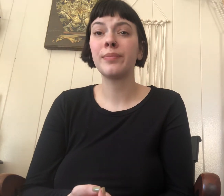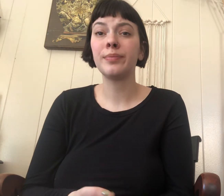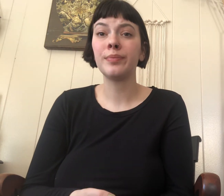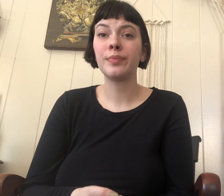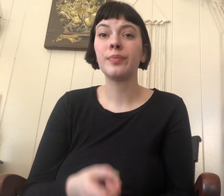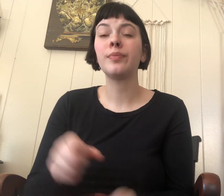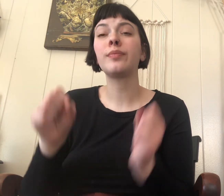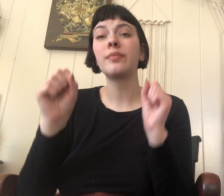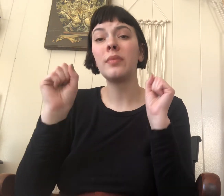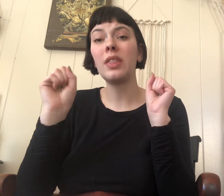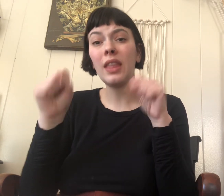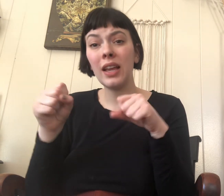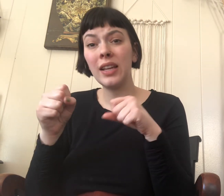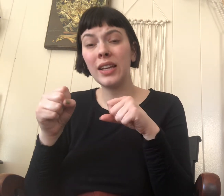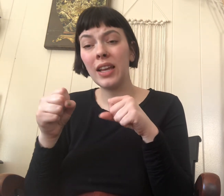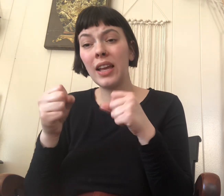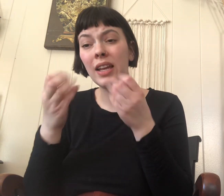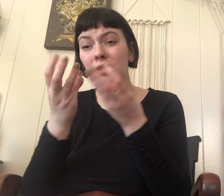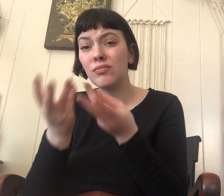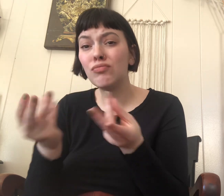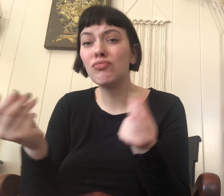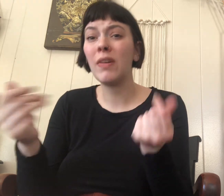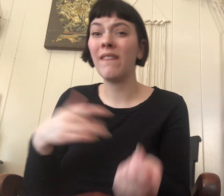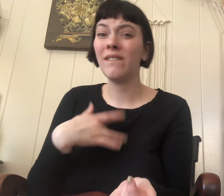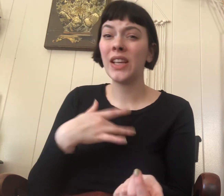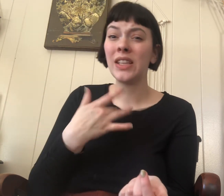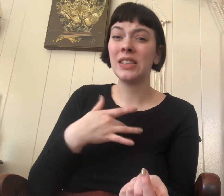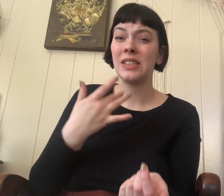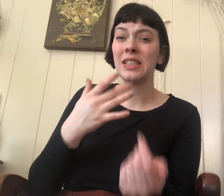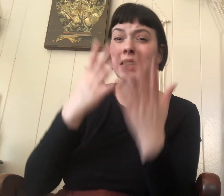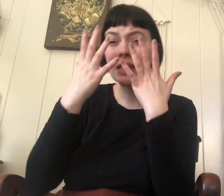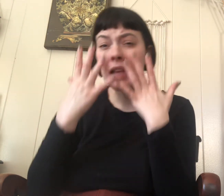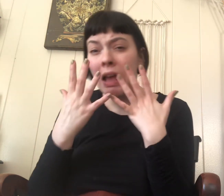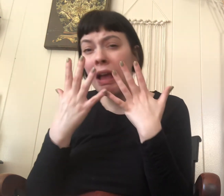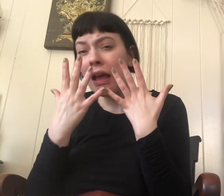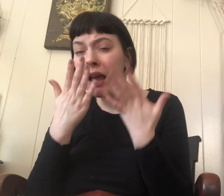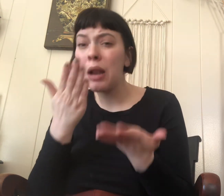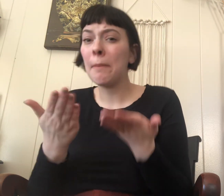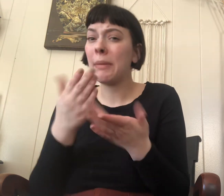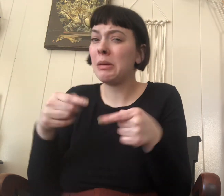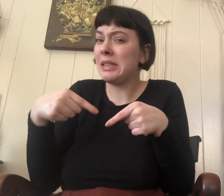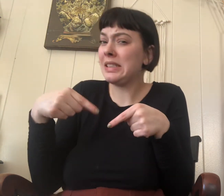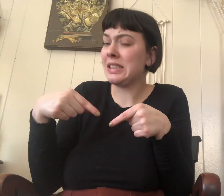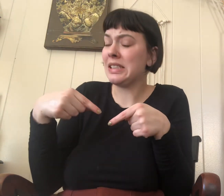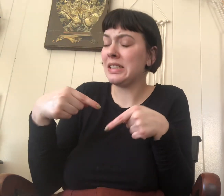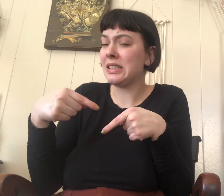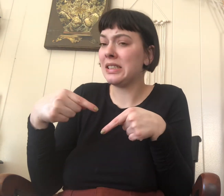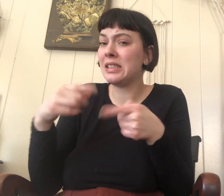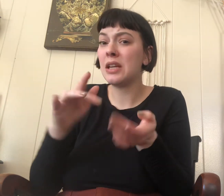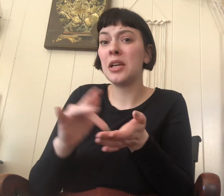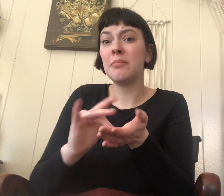help with these feelings as you're going through the treatment. I would say someone who's going to treatment